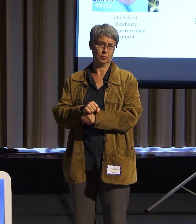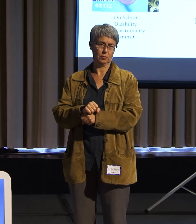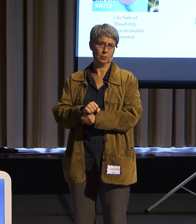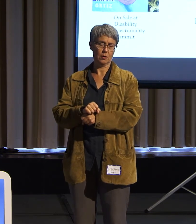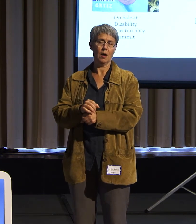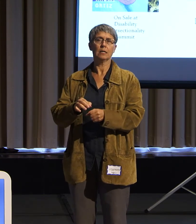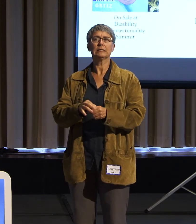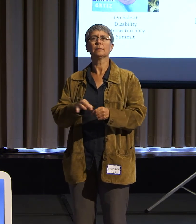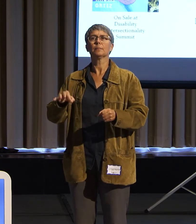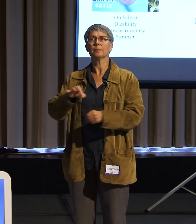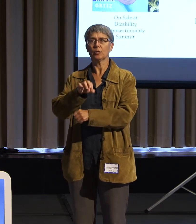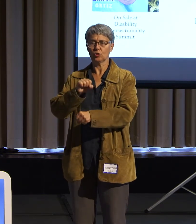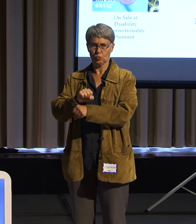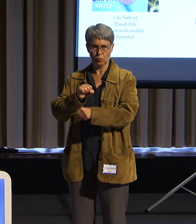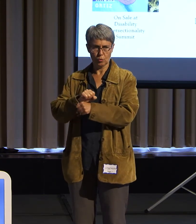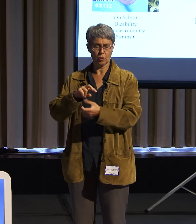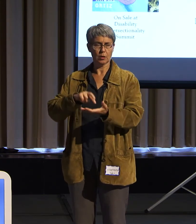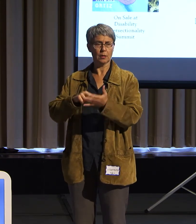Talking about it but not doing it.